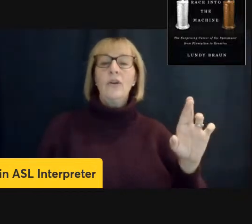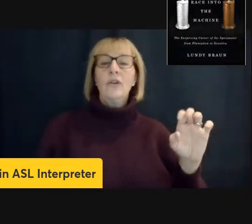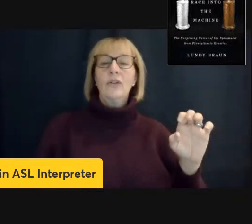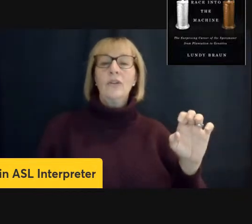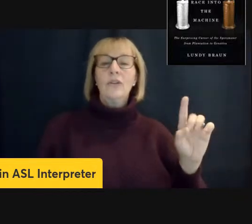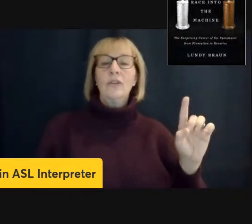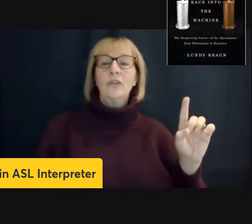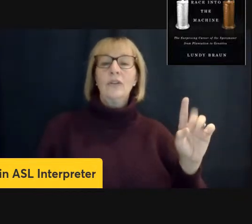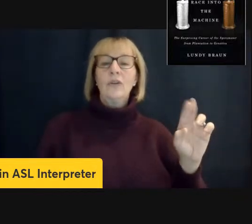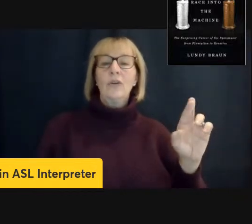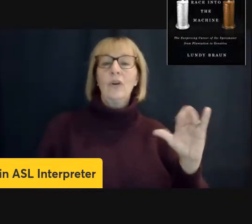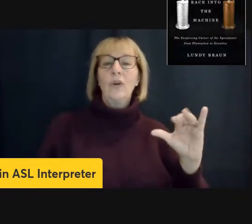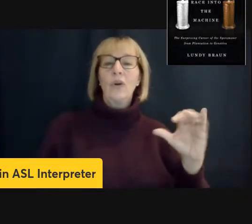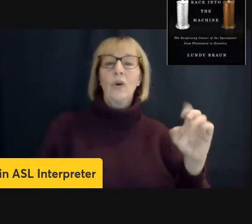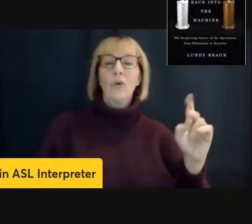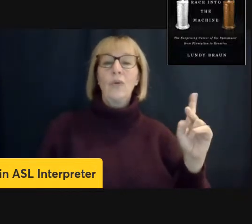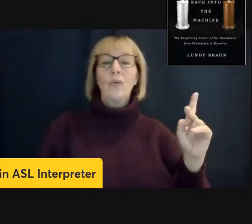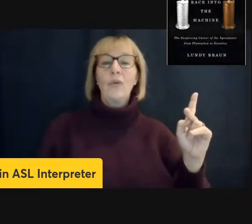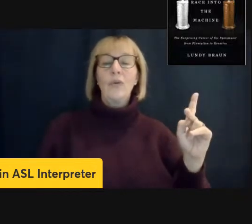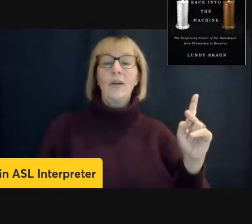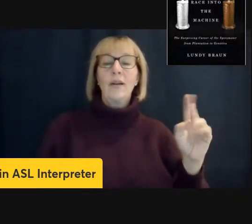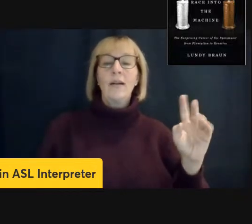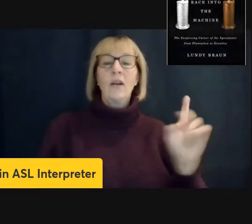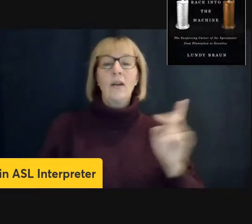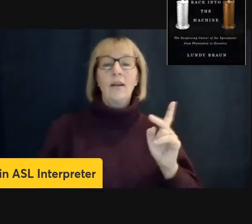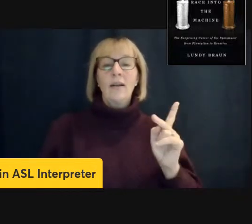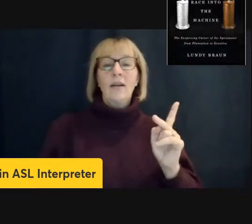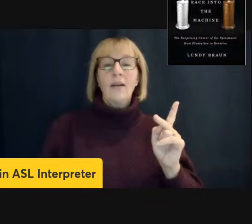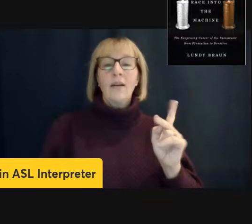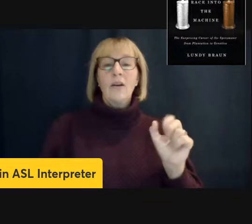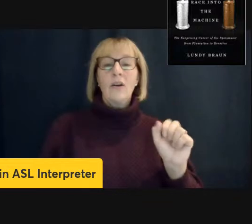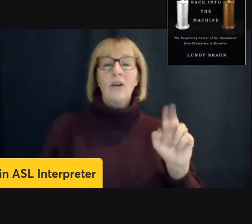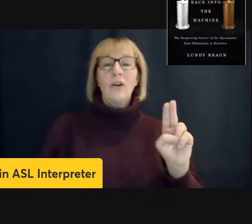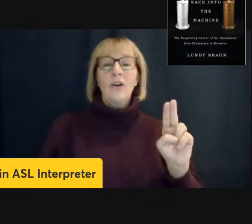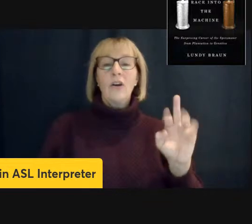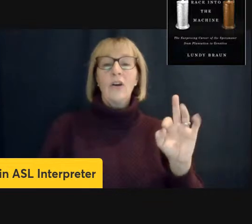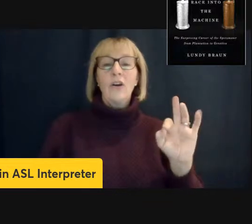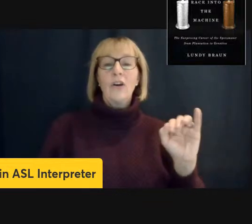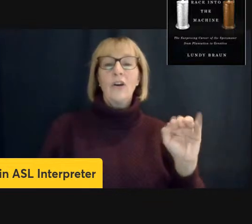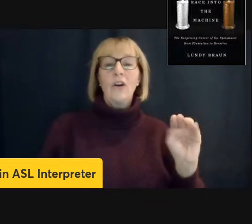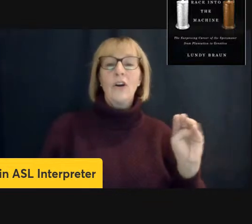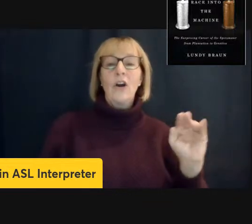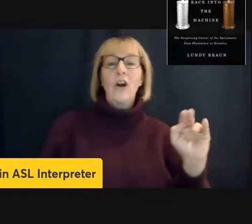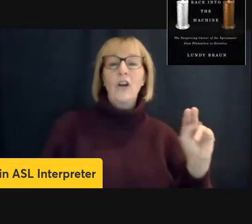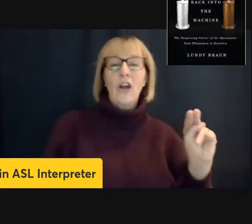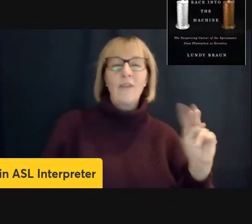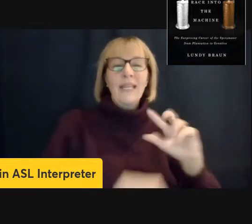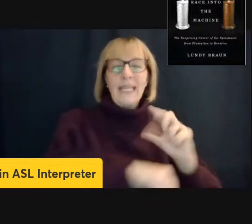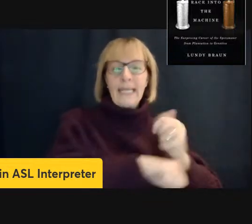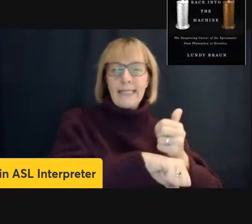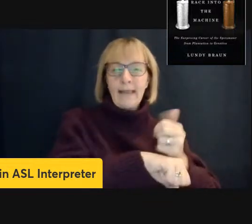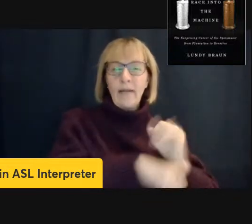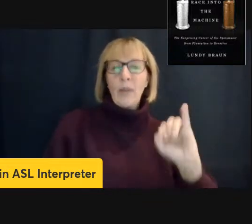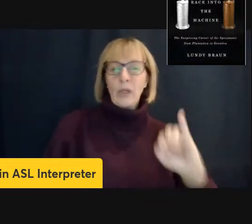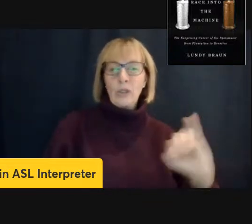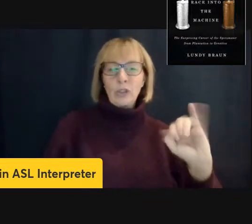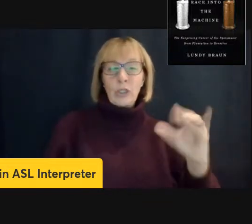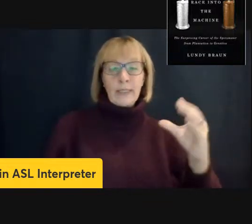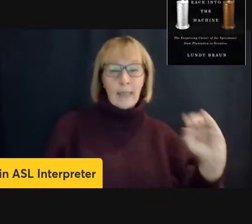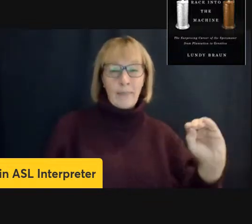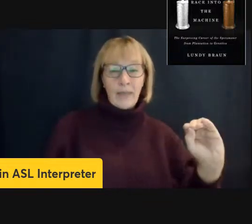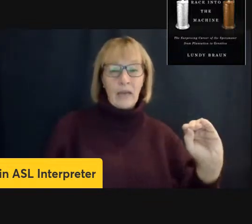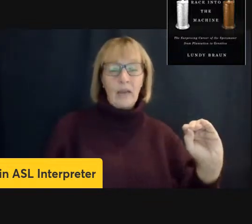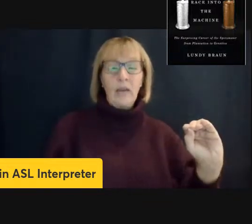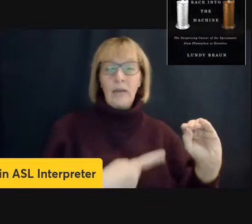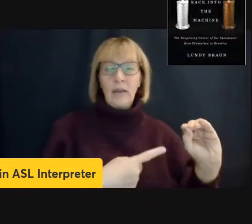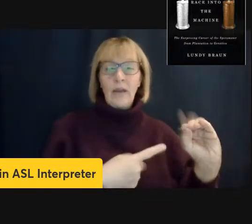go on to be the chief biostatistician of Prudential Life Insurance Company for 40 years. And